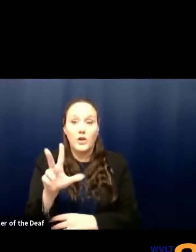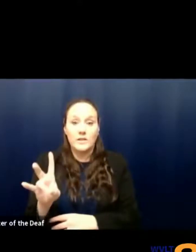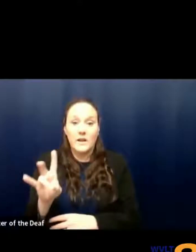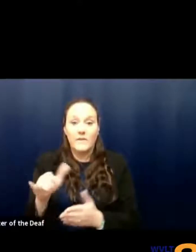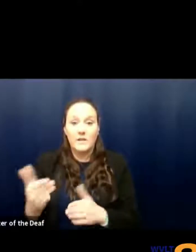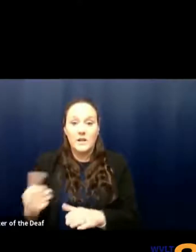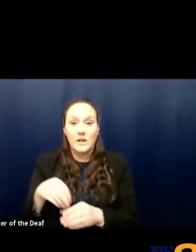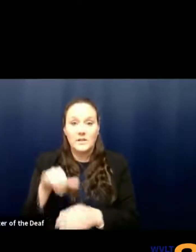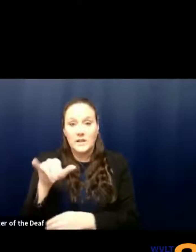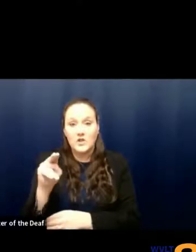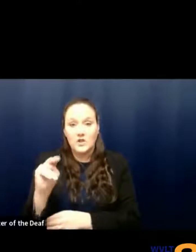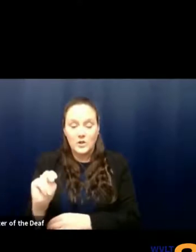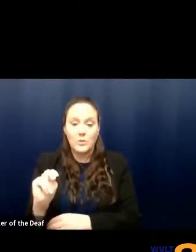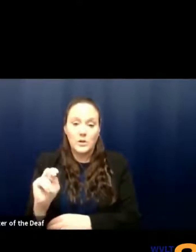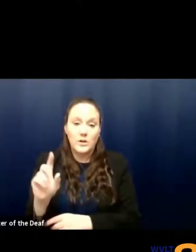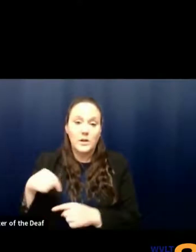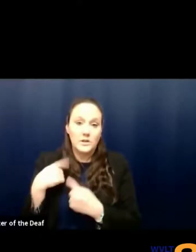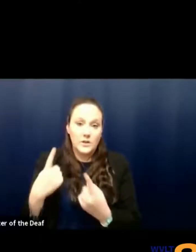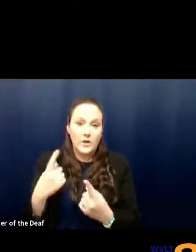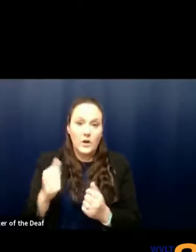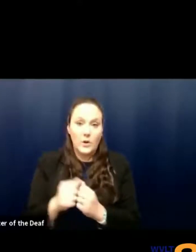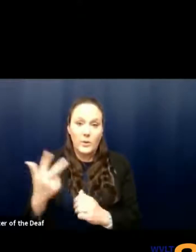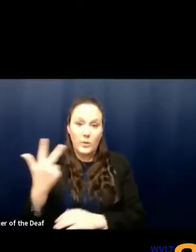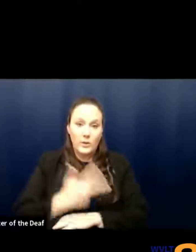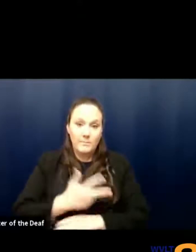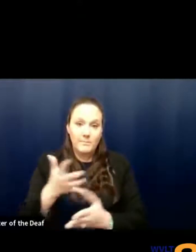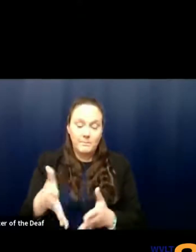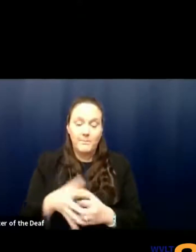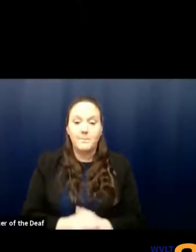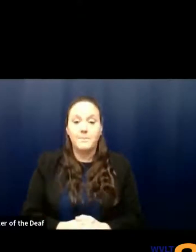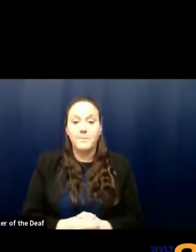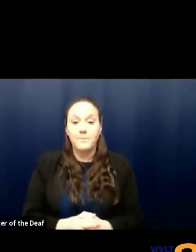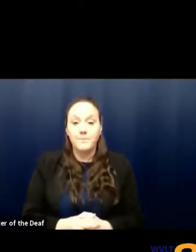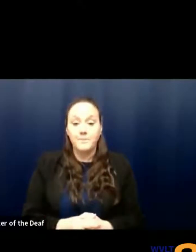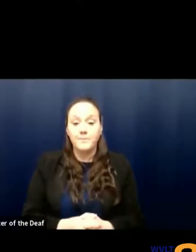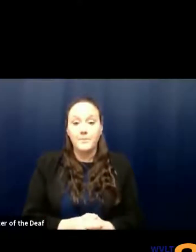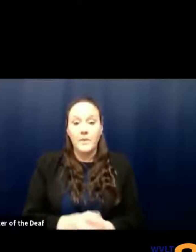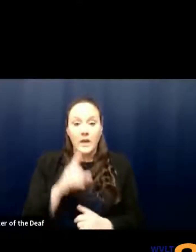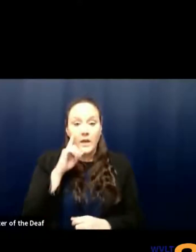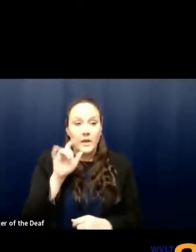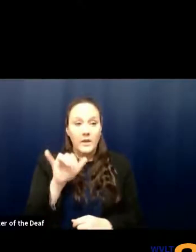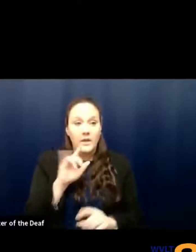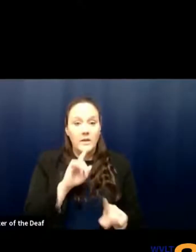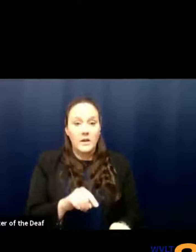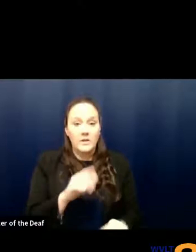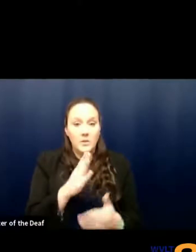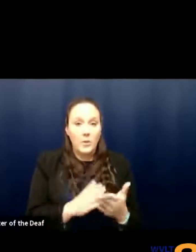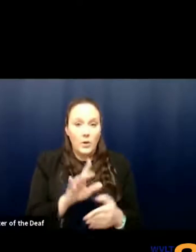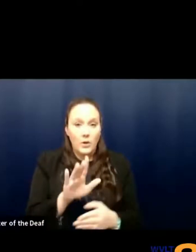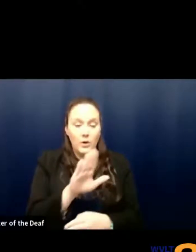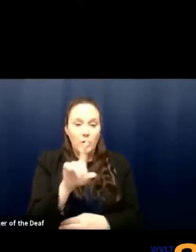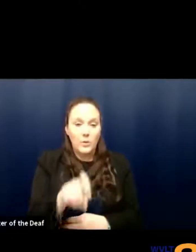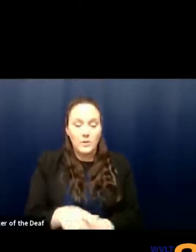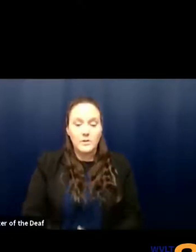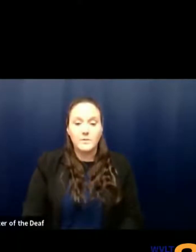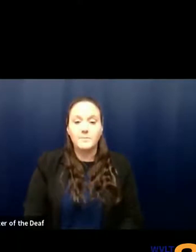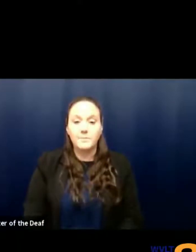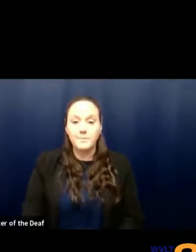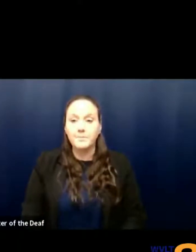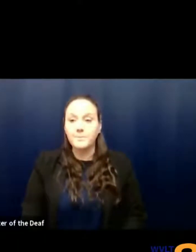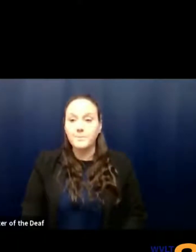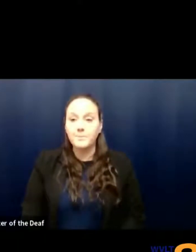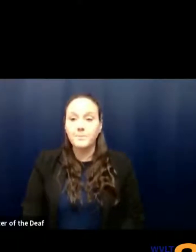January so far with 3 days left. Annie, I believe that answered the second part of your question there as well. From